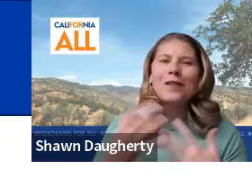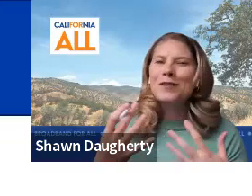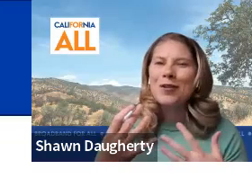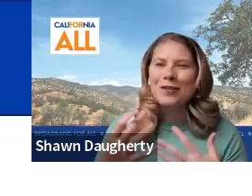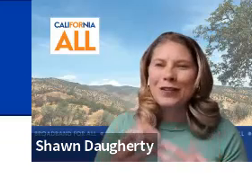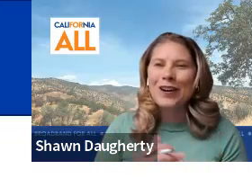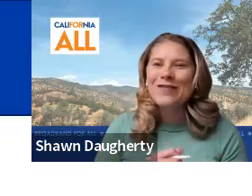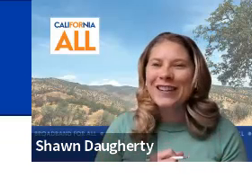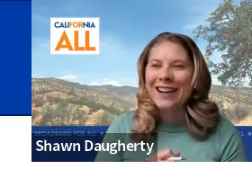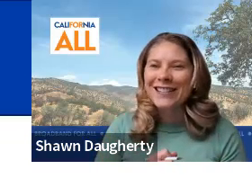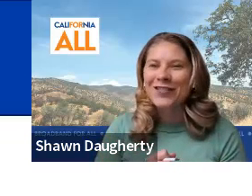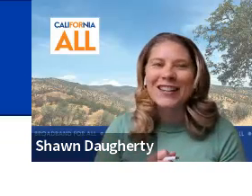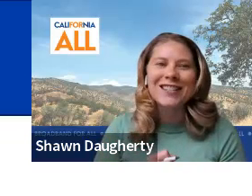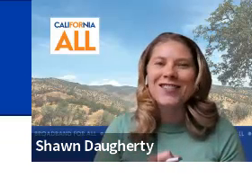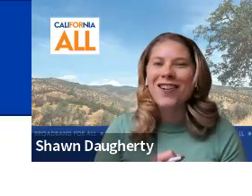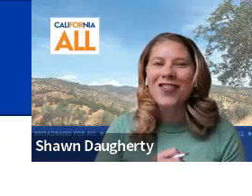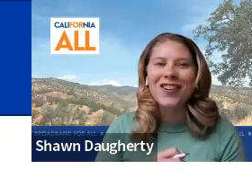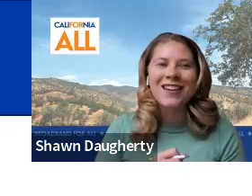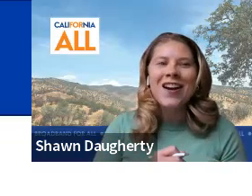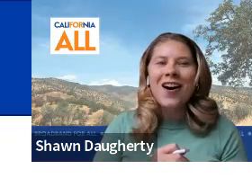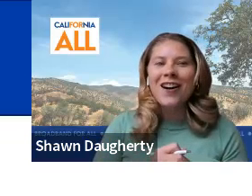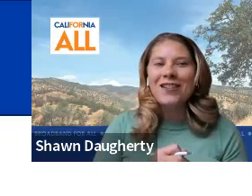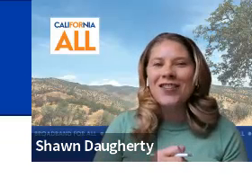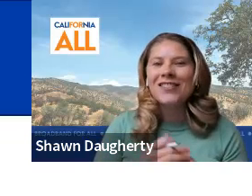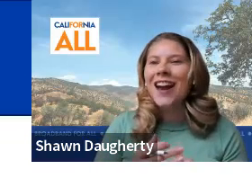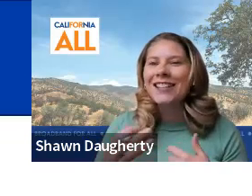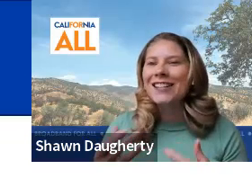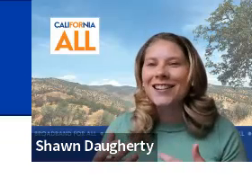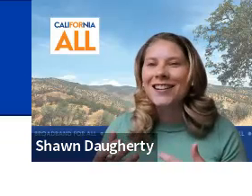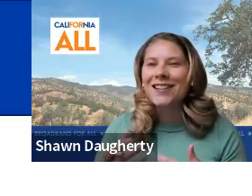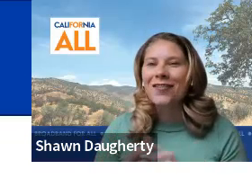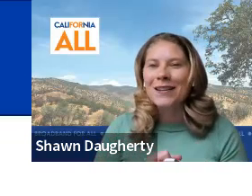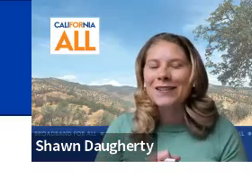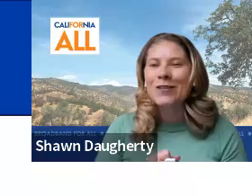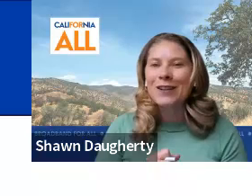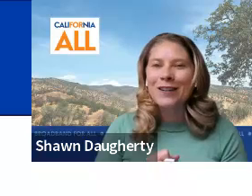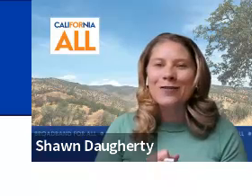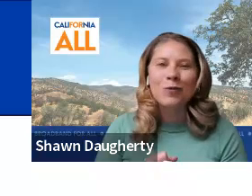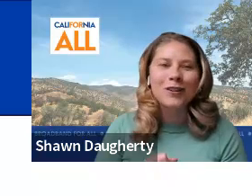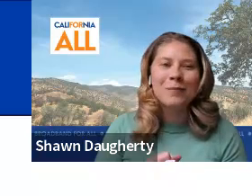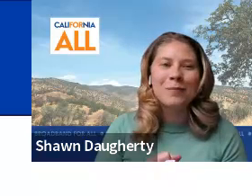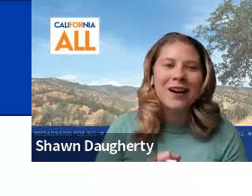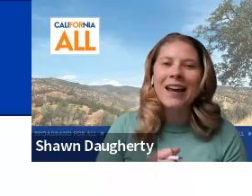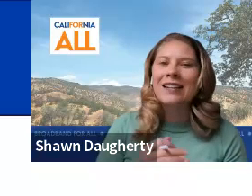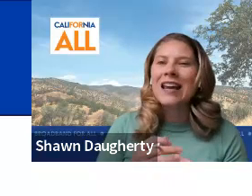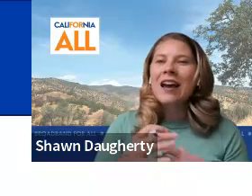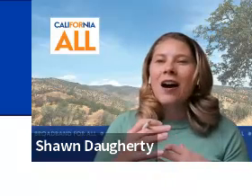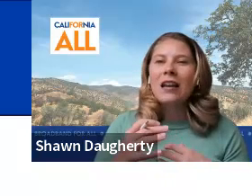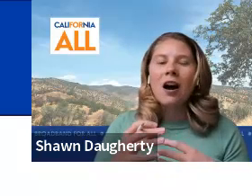further. There's more than 41 county governments. There are more than 19 city governments. So clearly there's work to be